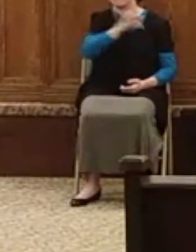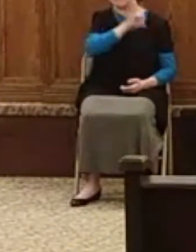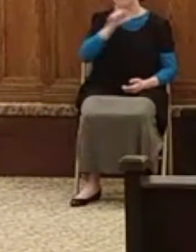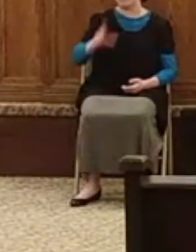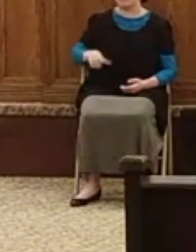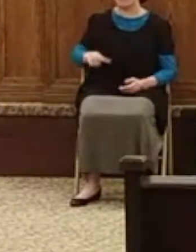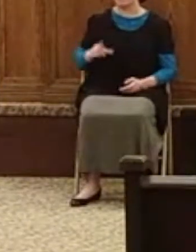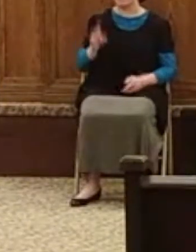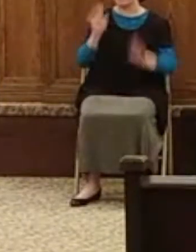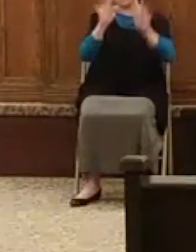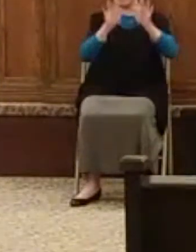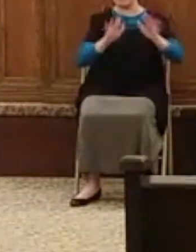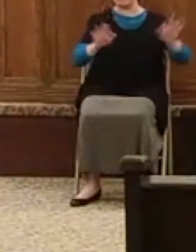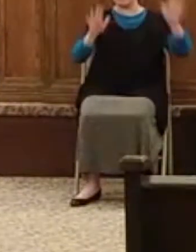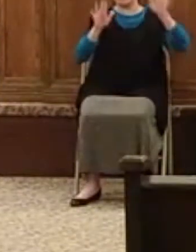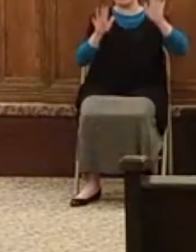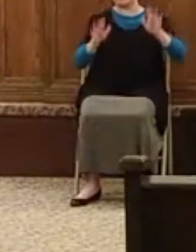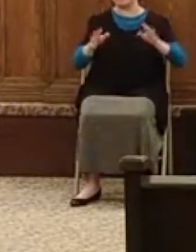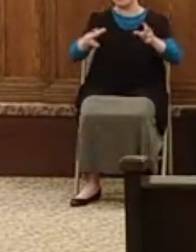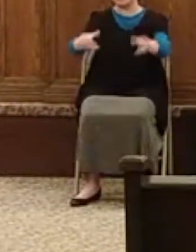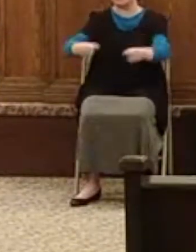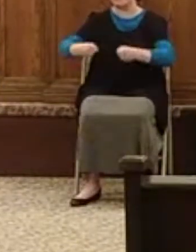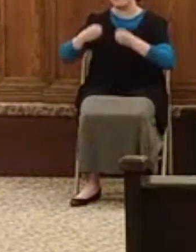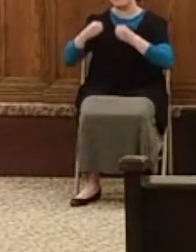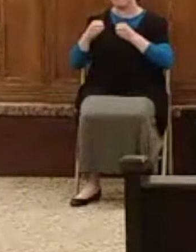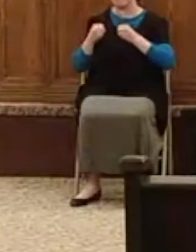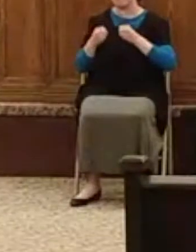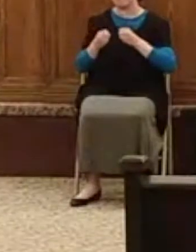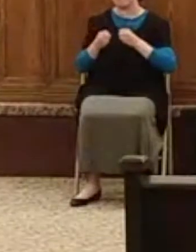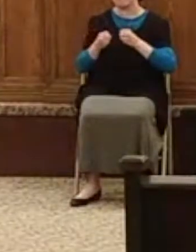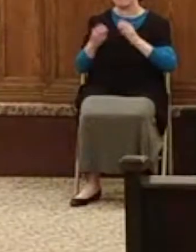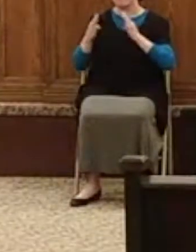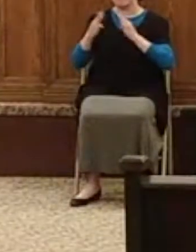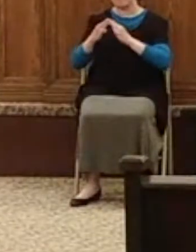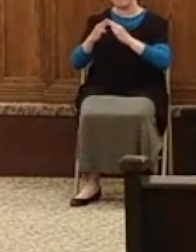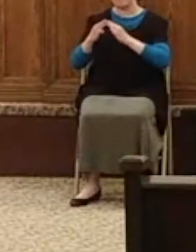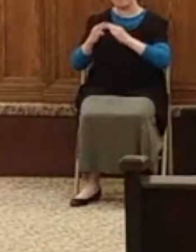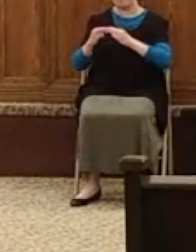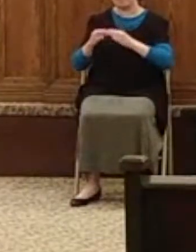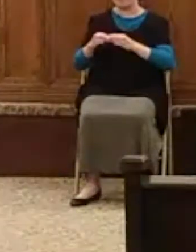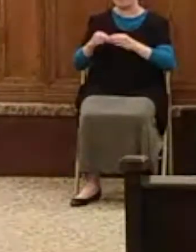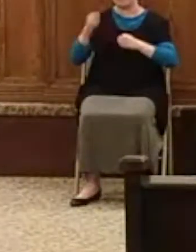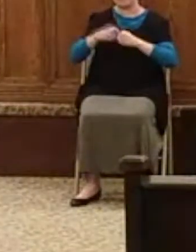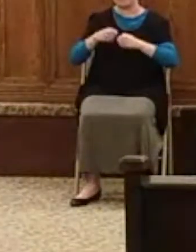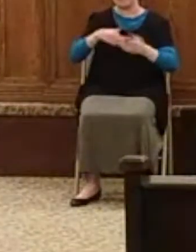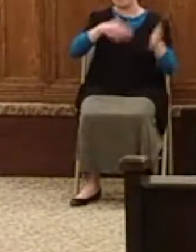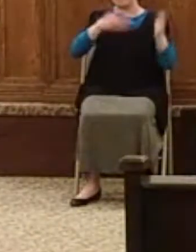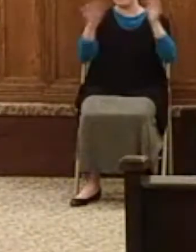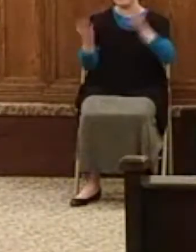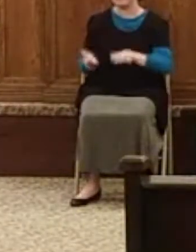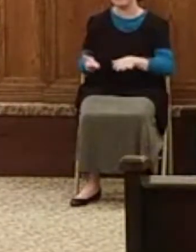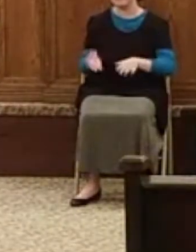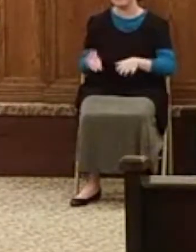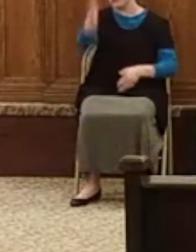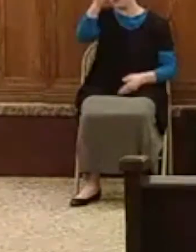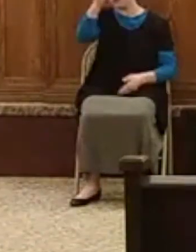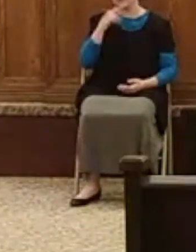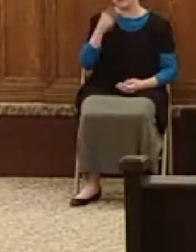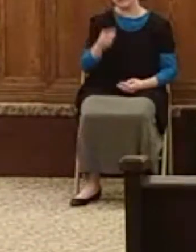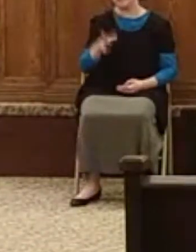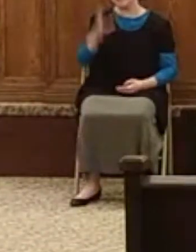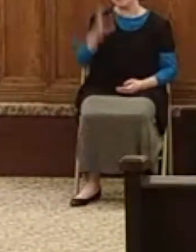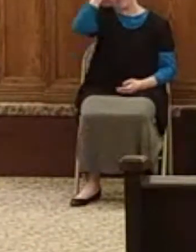the Lord. Instead of mercy, instead of being taken out of the camp and being stoned to death, God